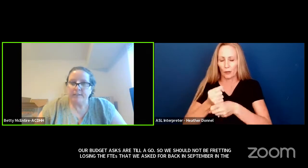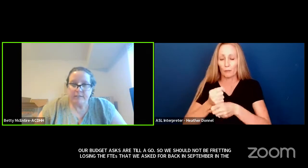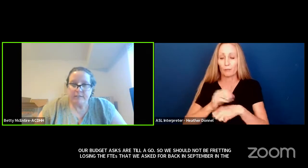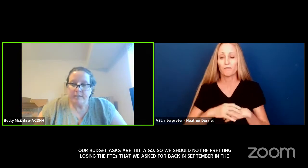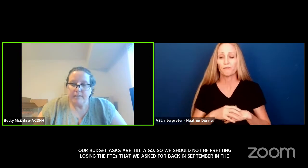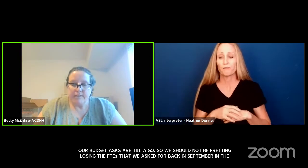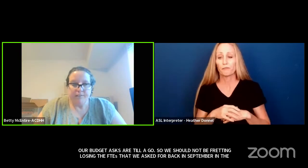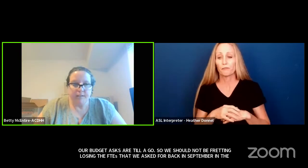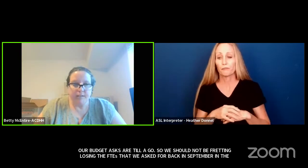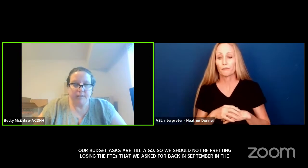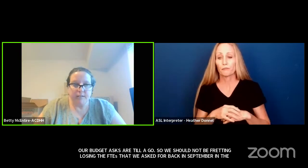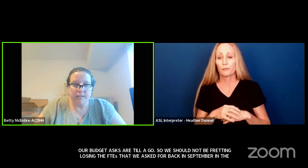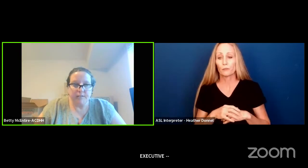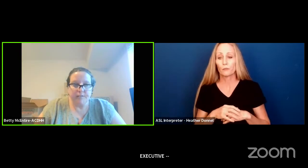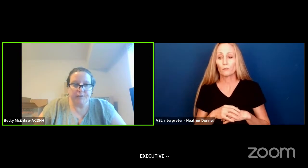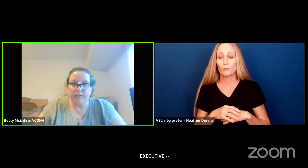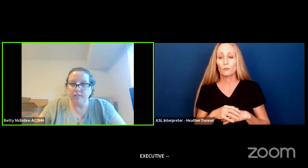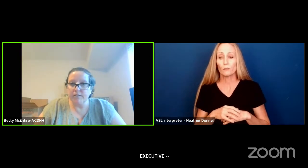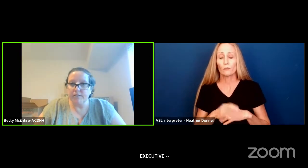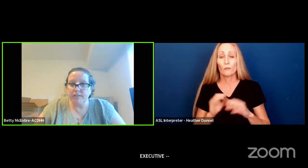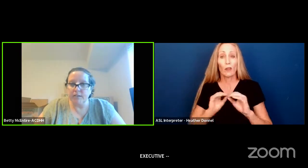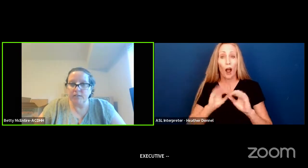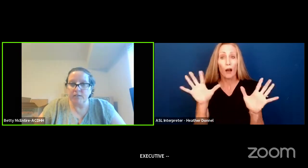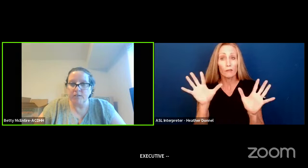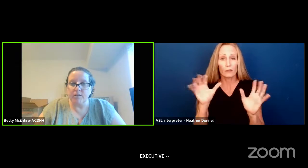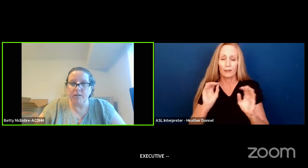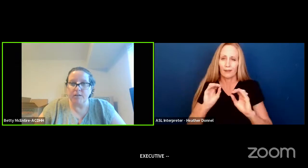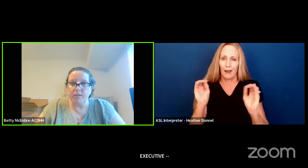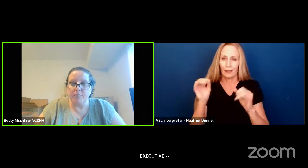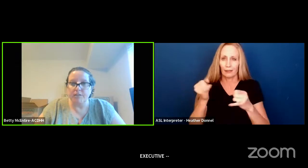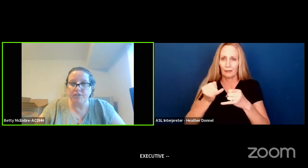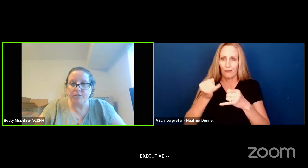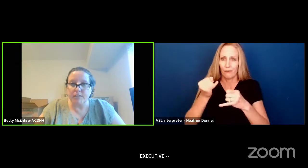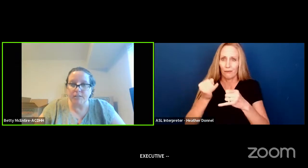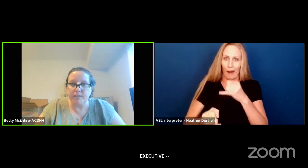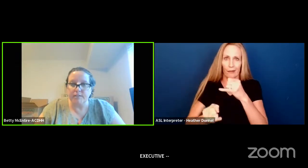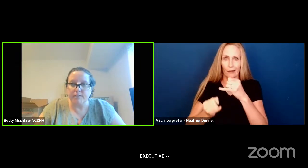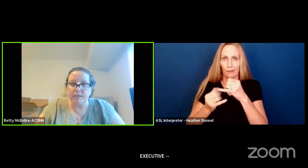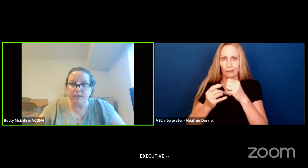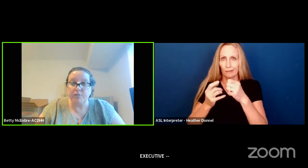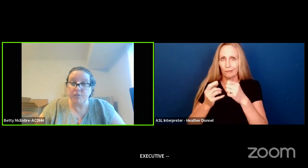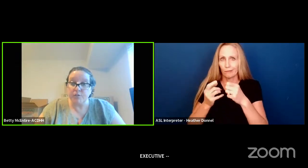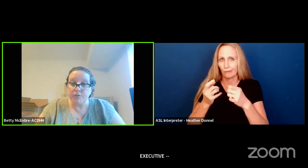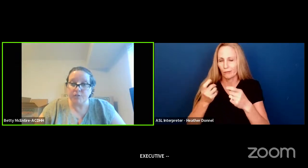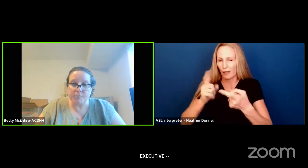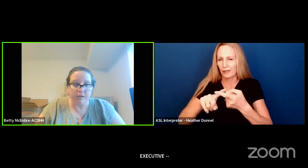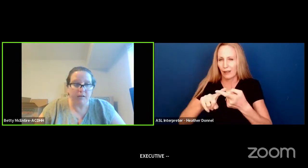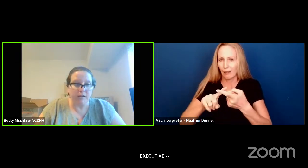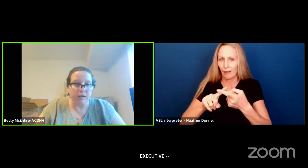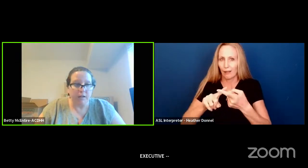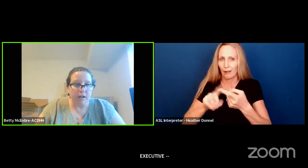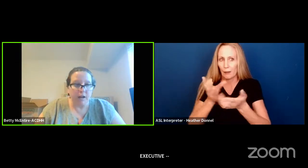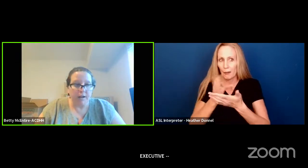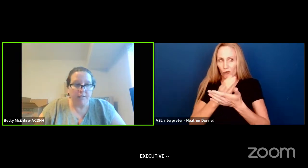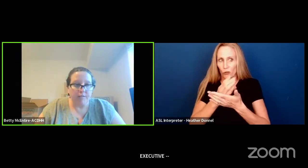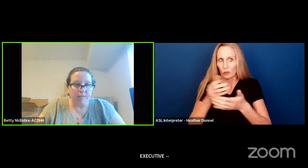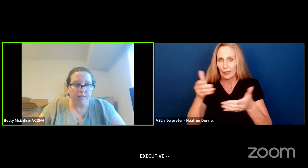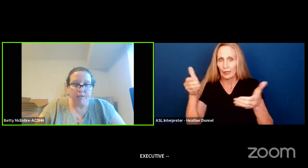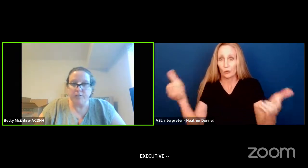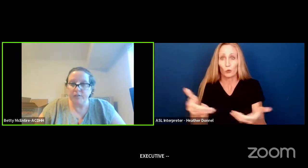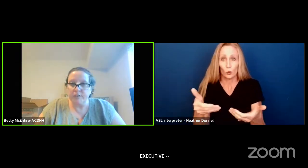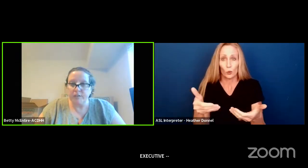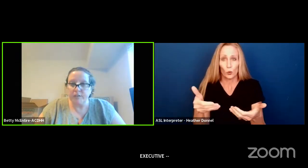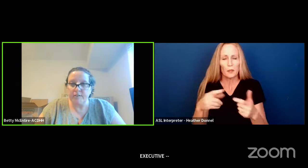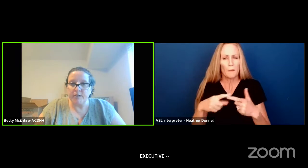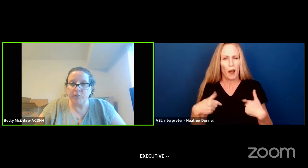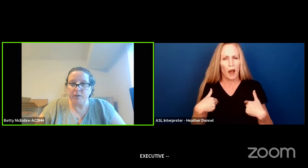Obviously, nothing is a final until the budget is introduced, but I have